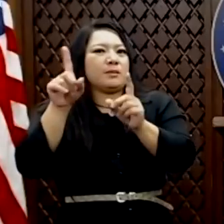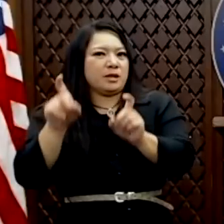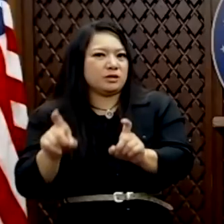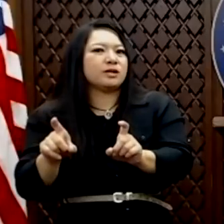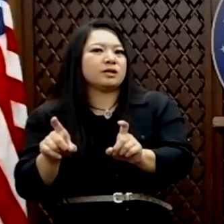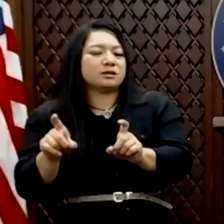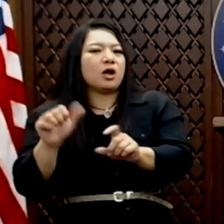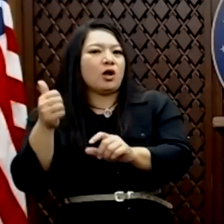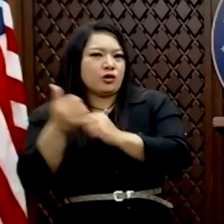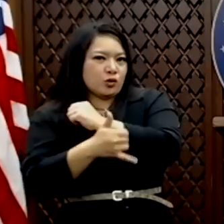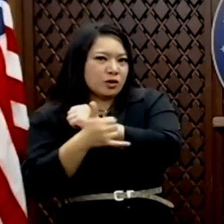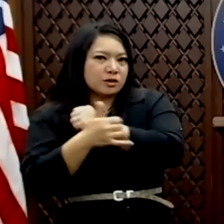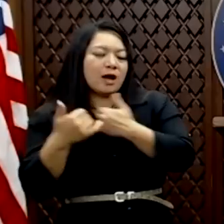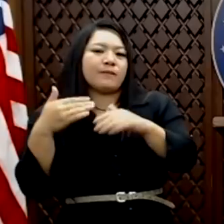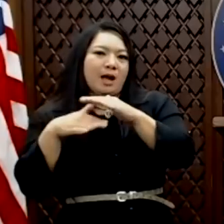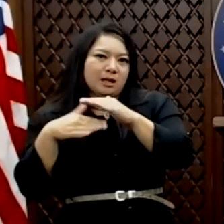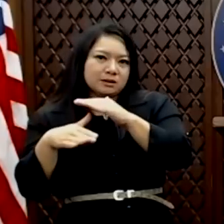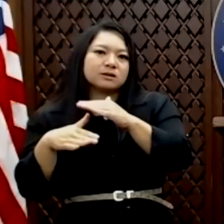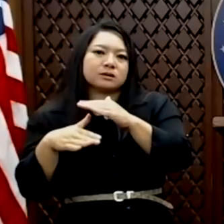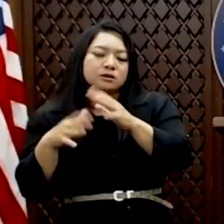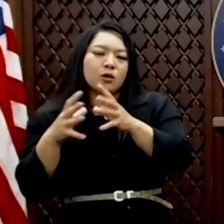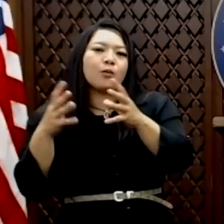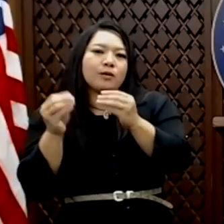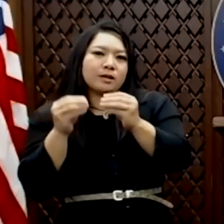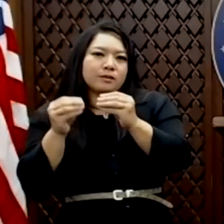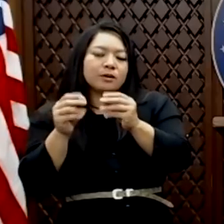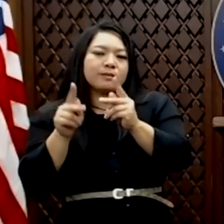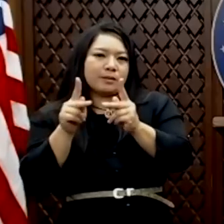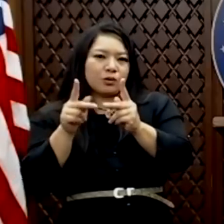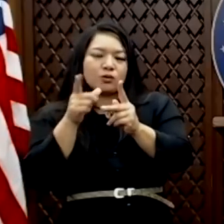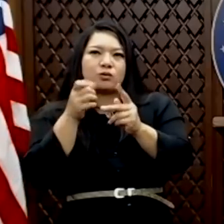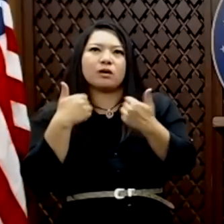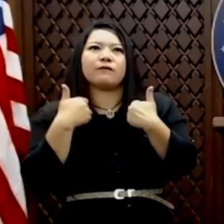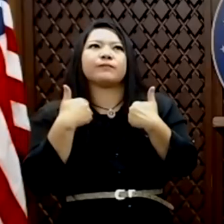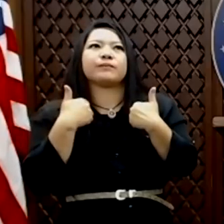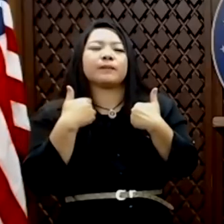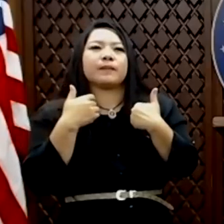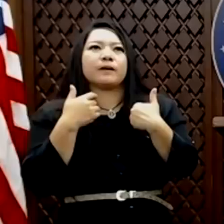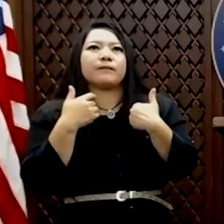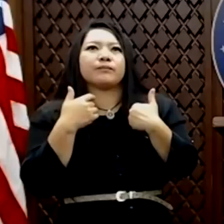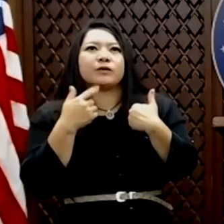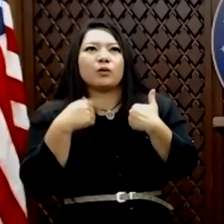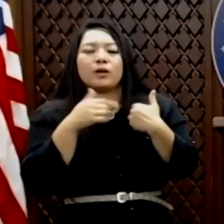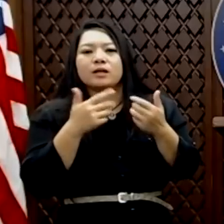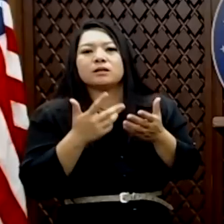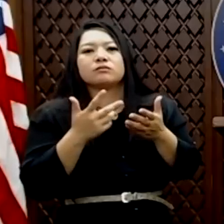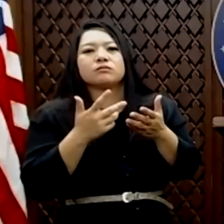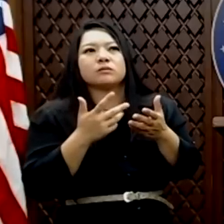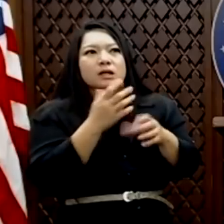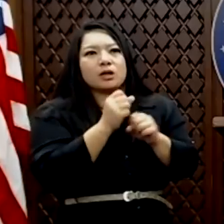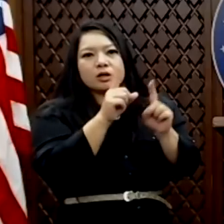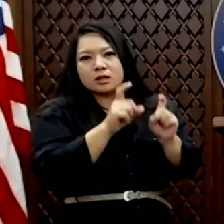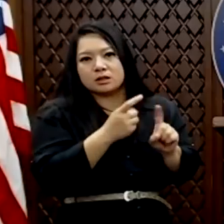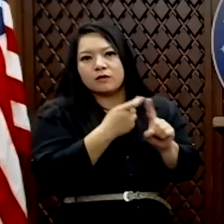other countries that may have excess capacity. As you know, we fly all our tests from Naval Hospital or courier